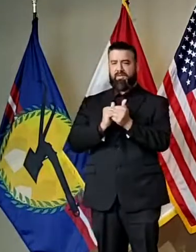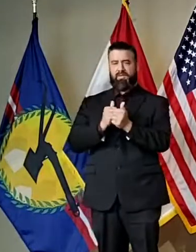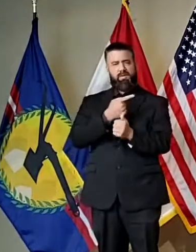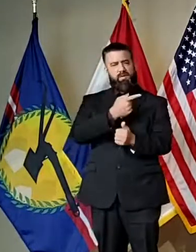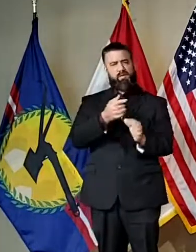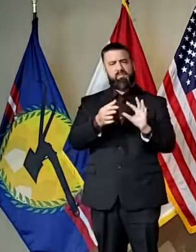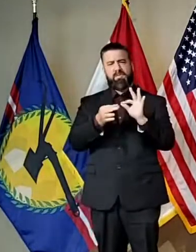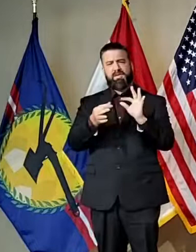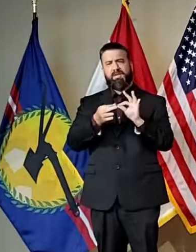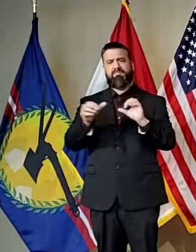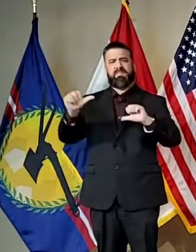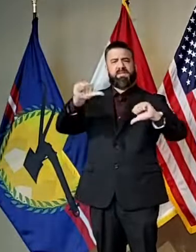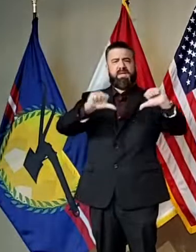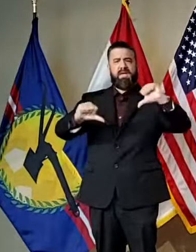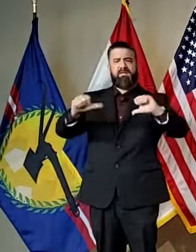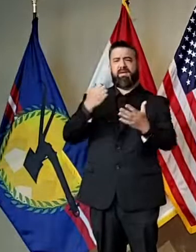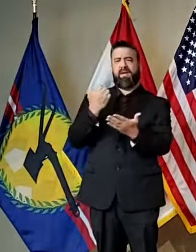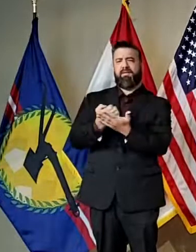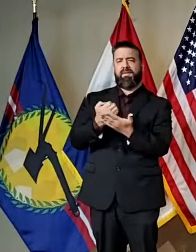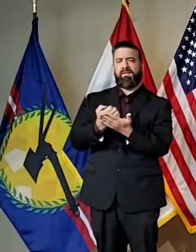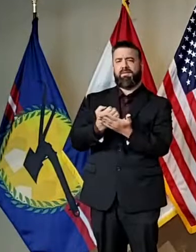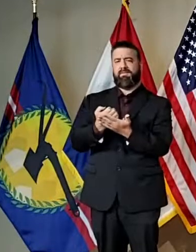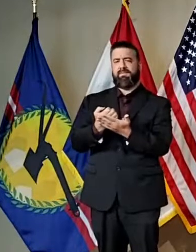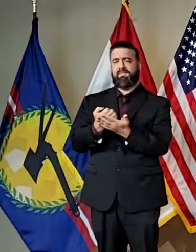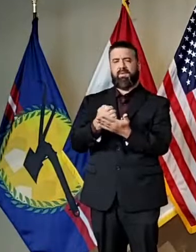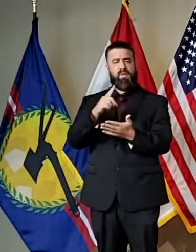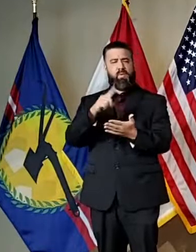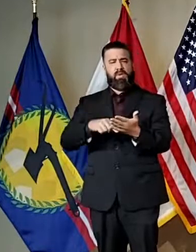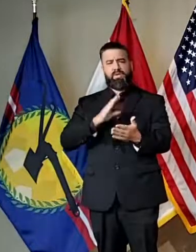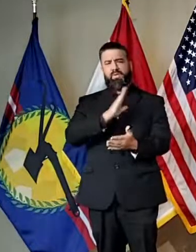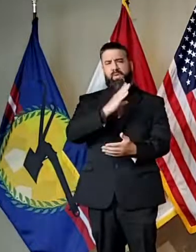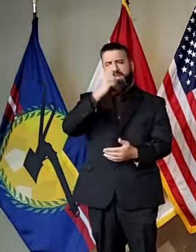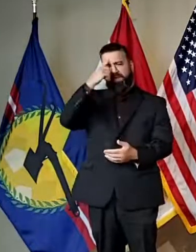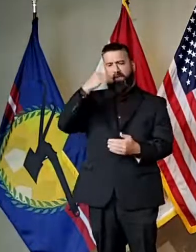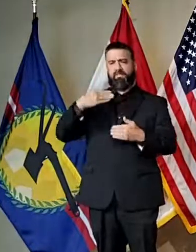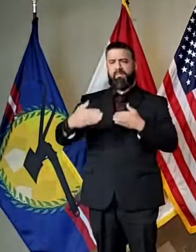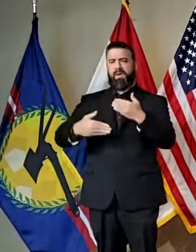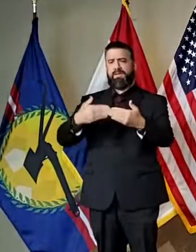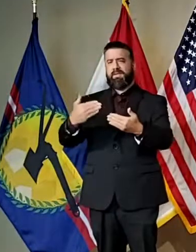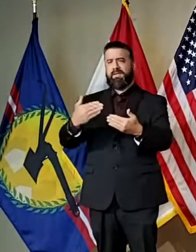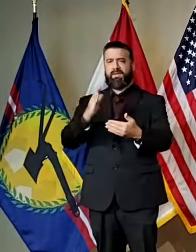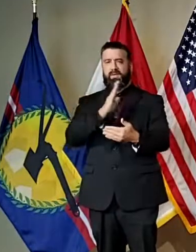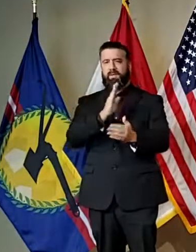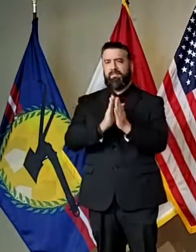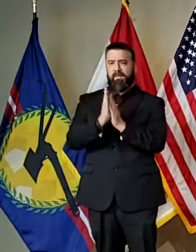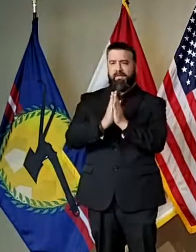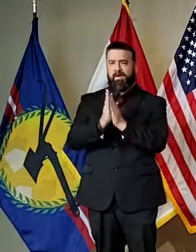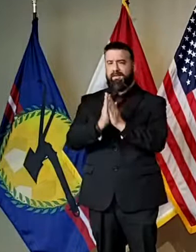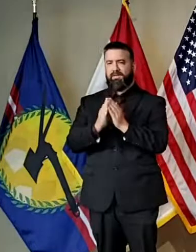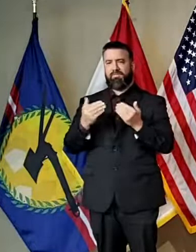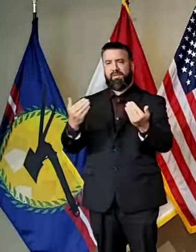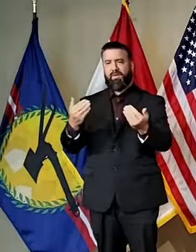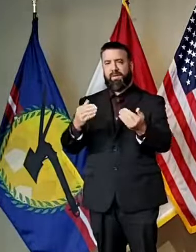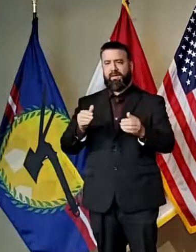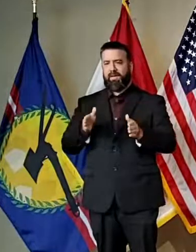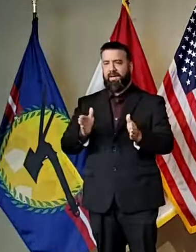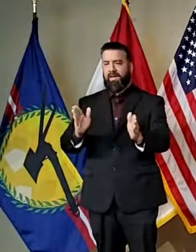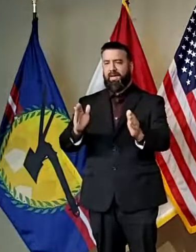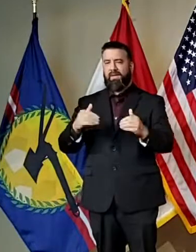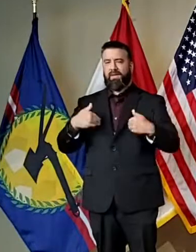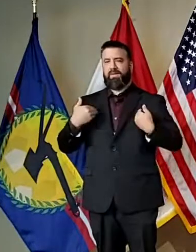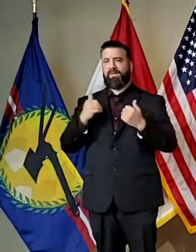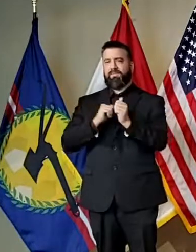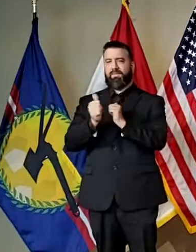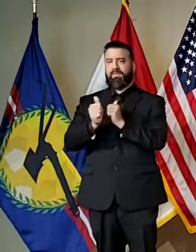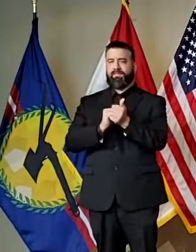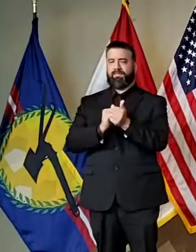evidence. Where's the motivation here? What's your thought process here on the motive to? Well, I recognize we're in a